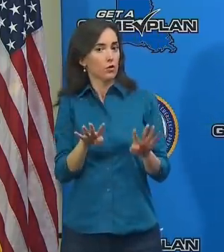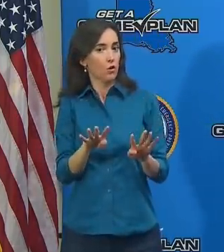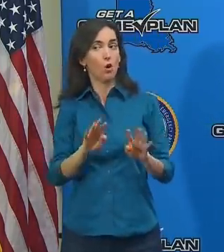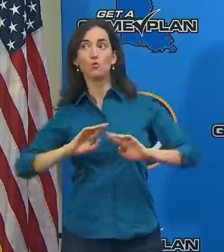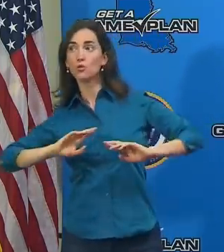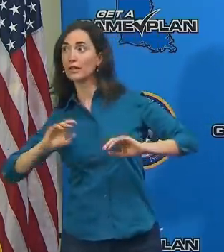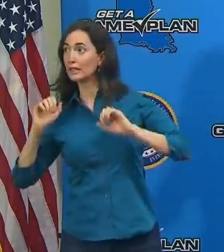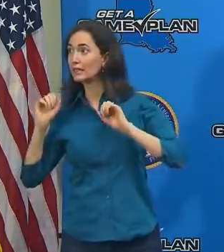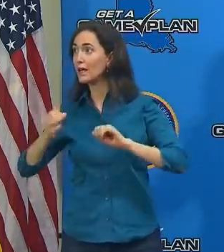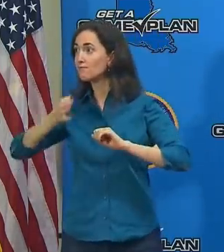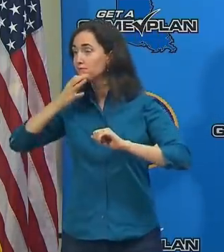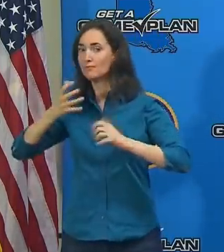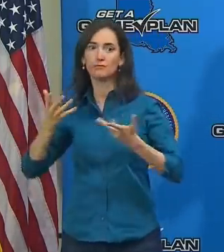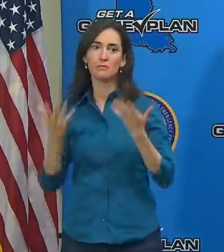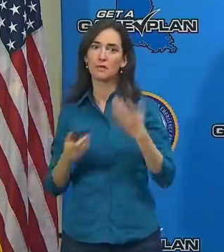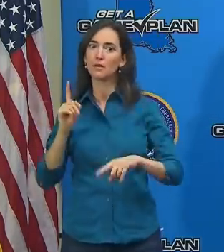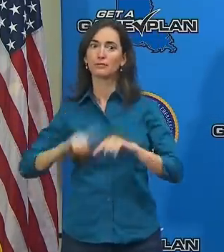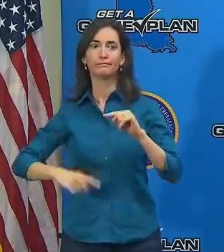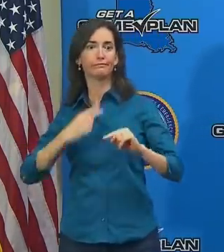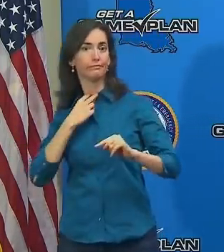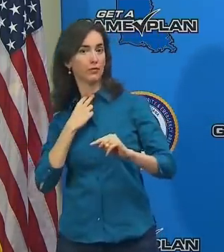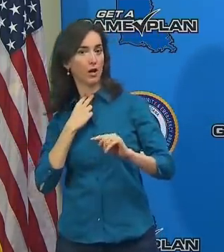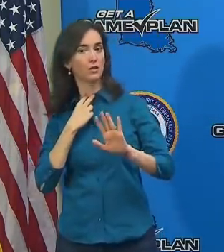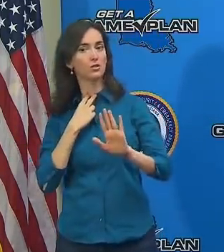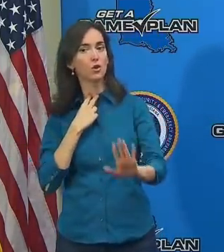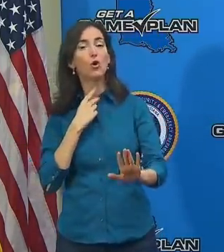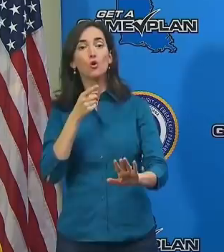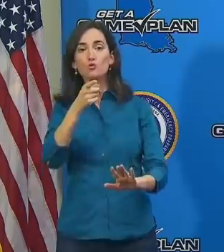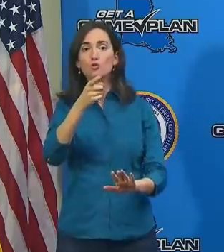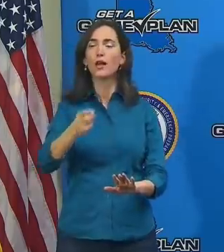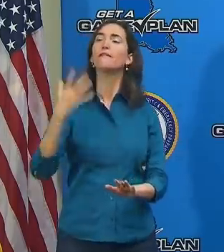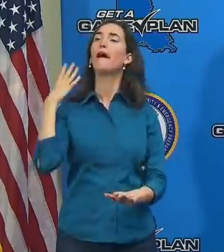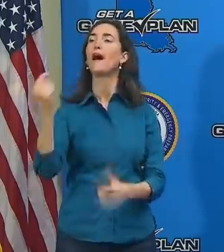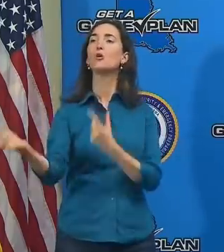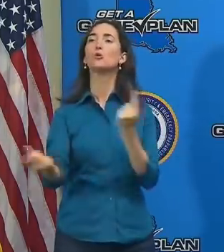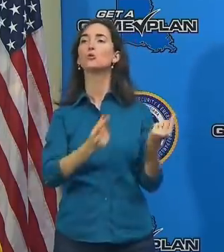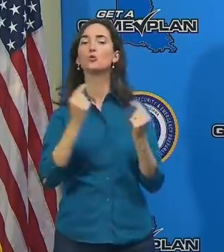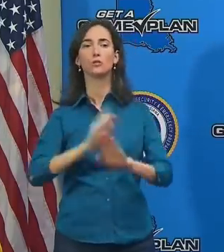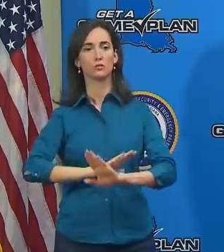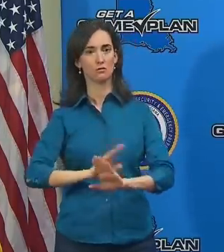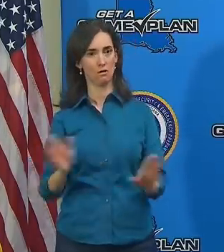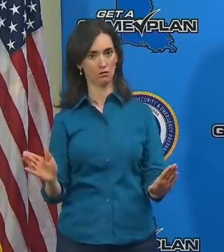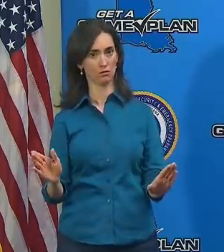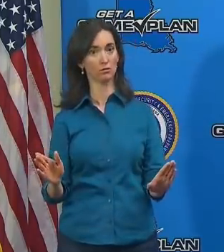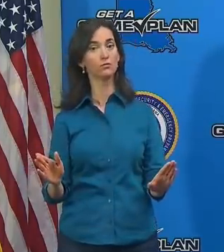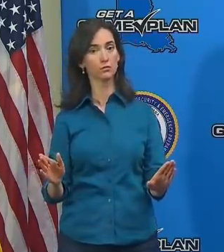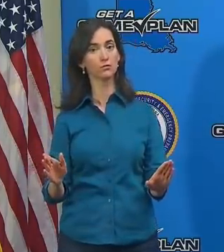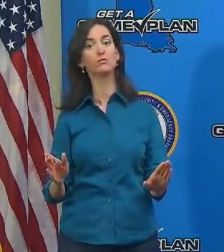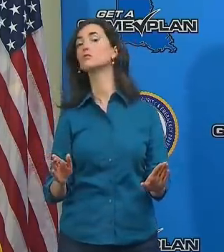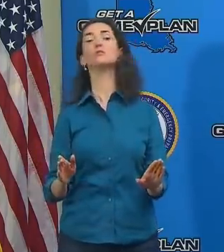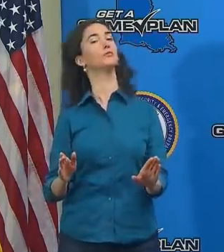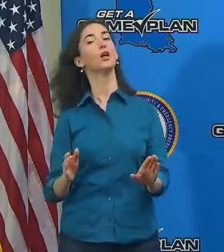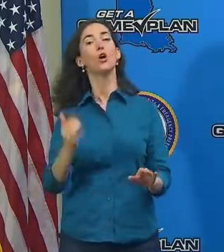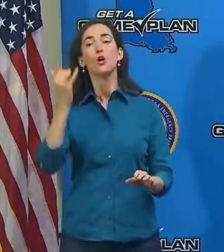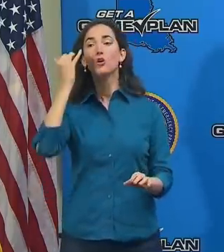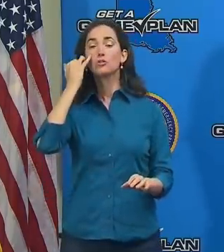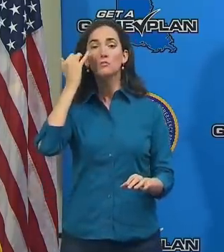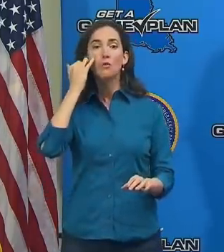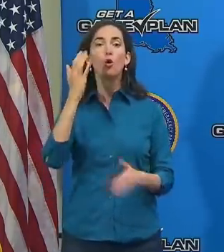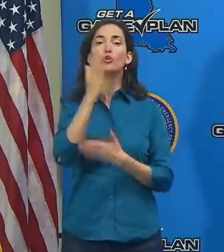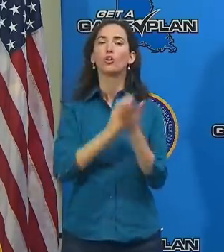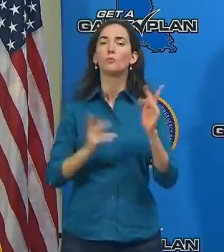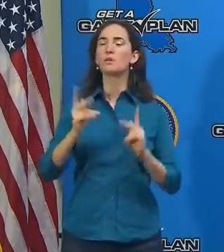So please don't go out. And the extent to which individuals decide to get out and about will inhibit the flow